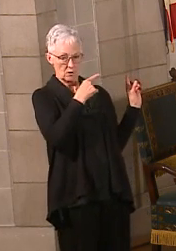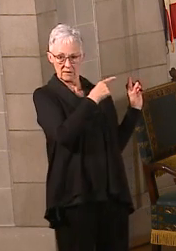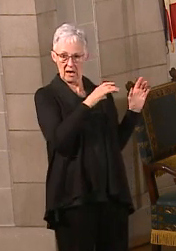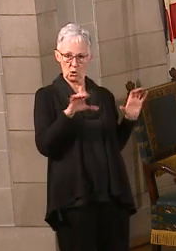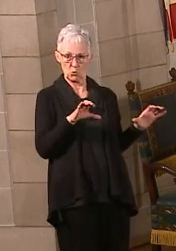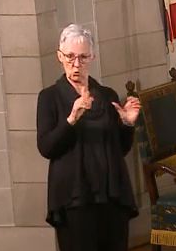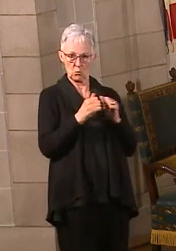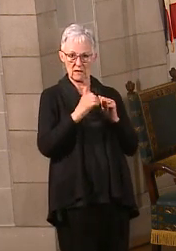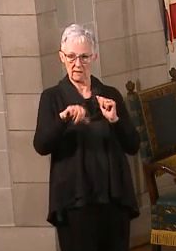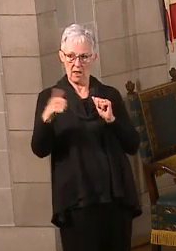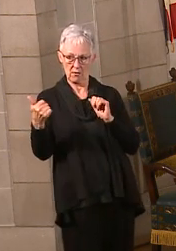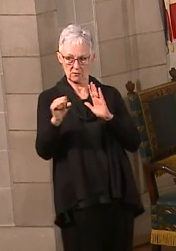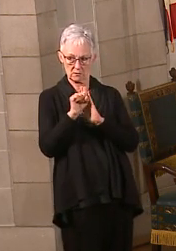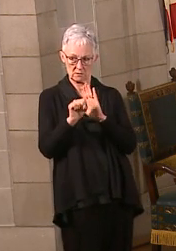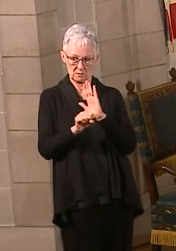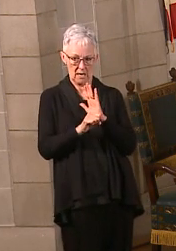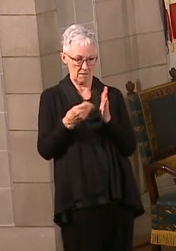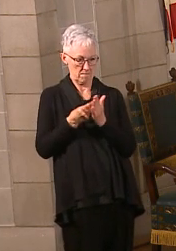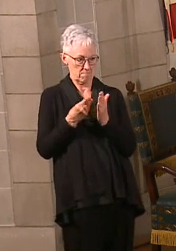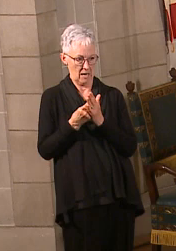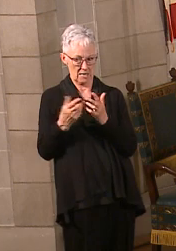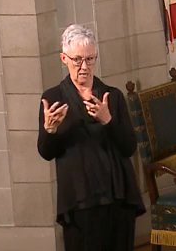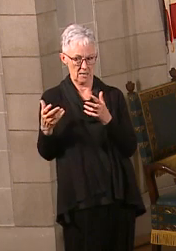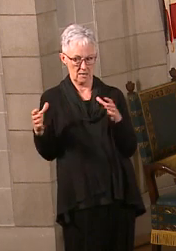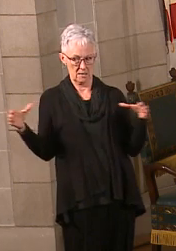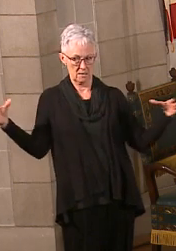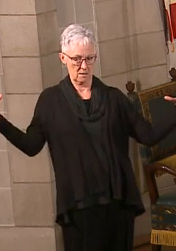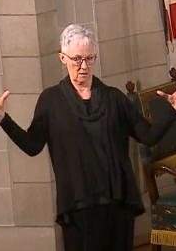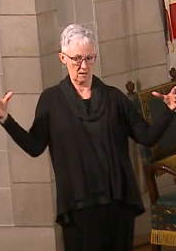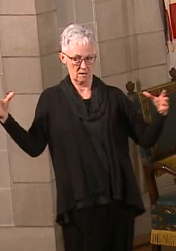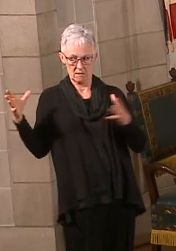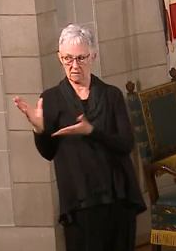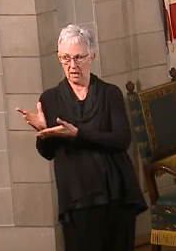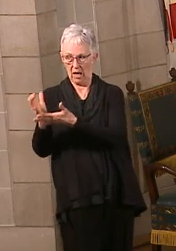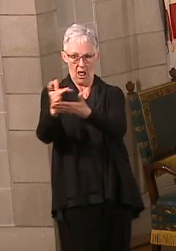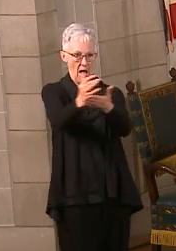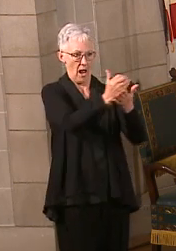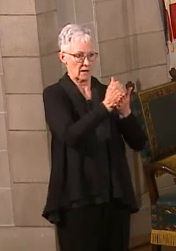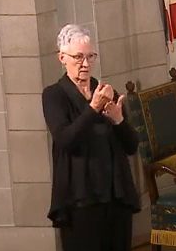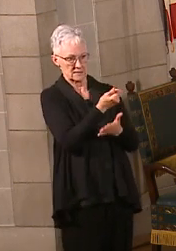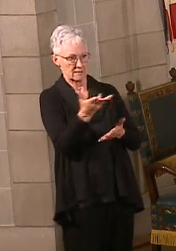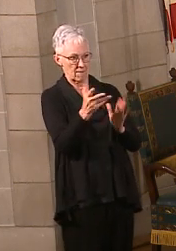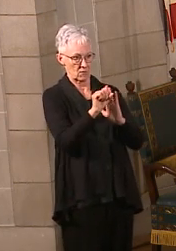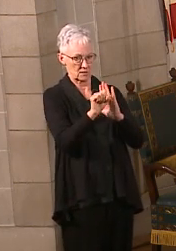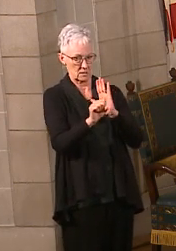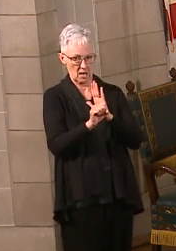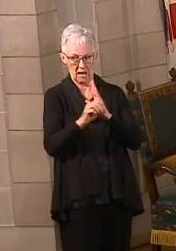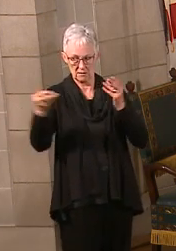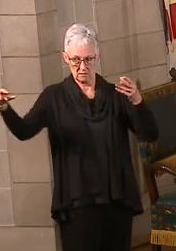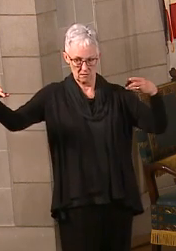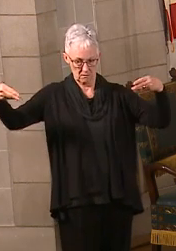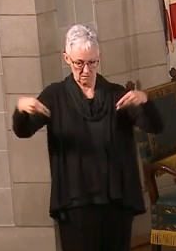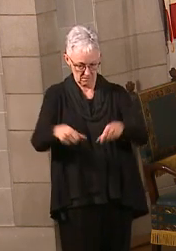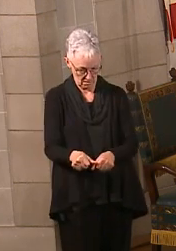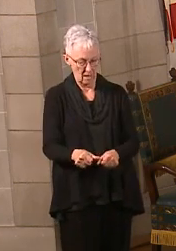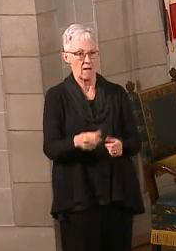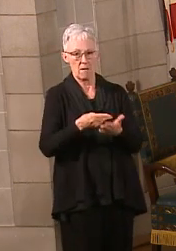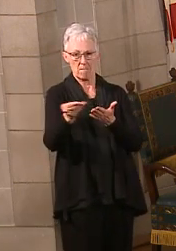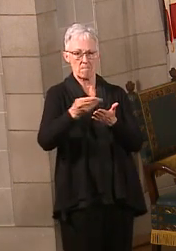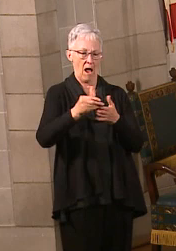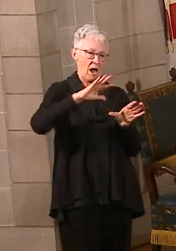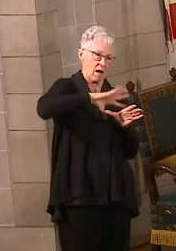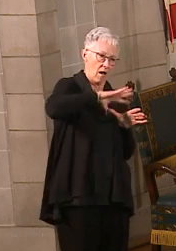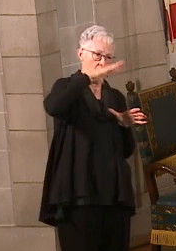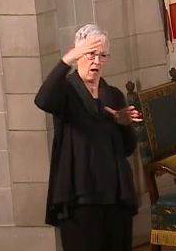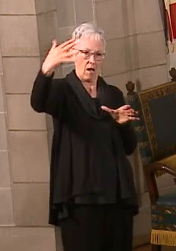with organizations here statewide in Nebraska. So the state of Nebraska is looking to use our buying power as a state to be able to buy more